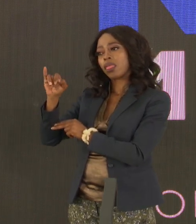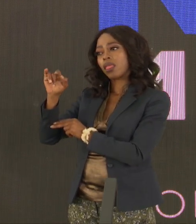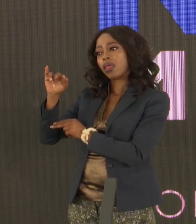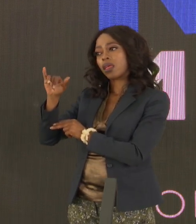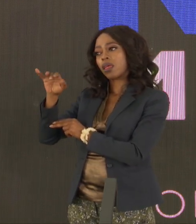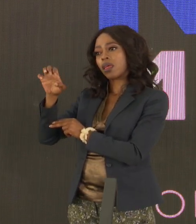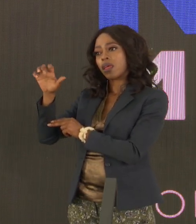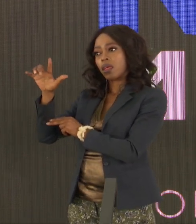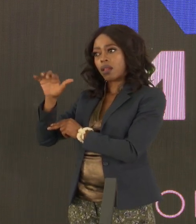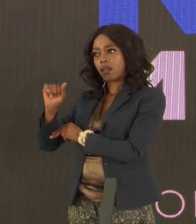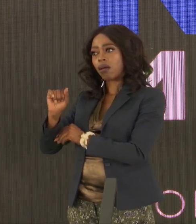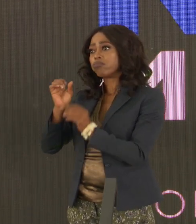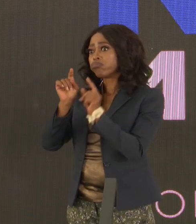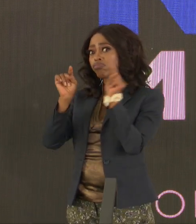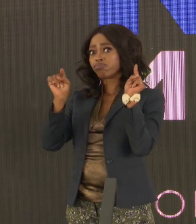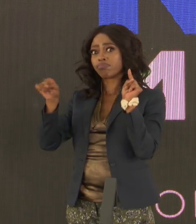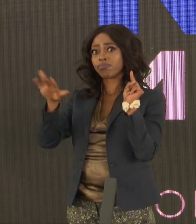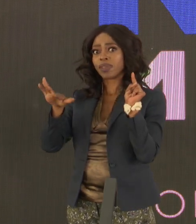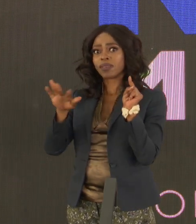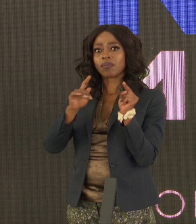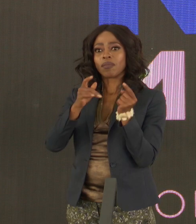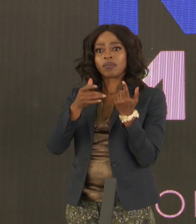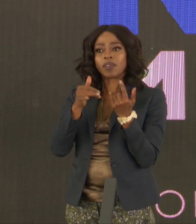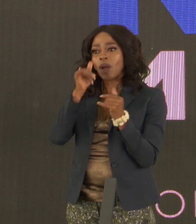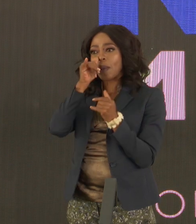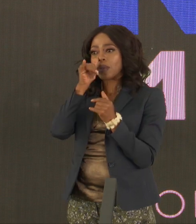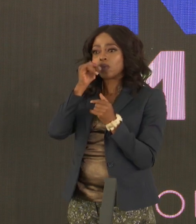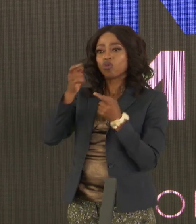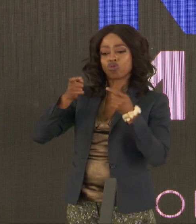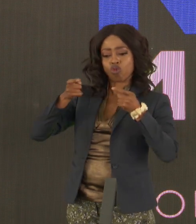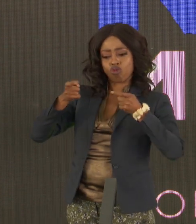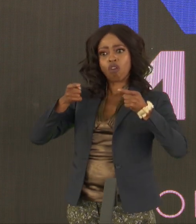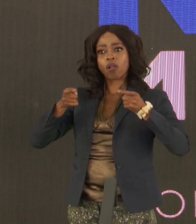South Africans live. We are living in a mafia state now.